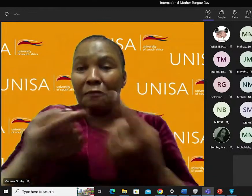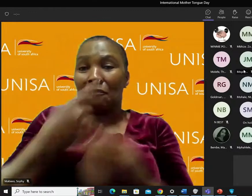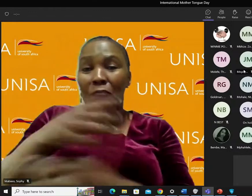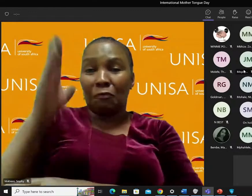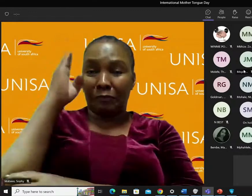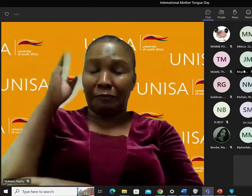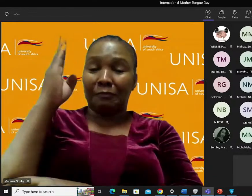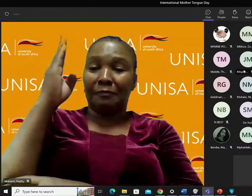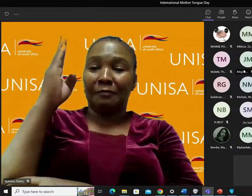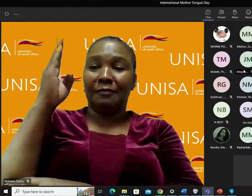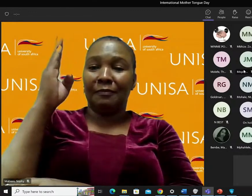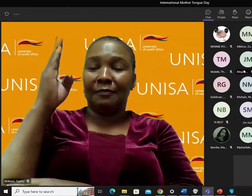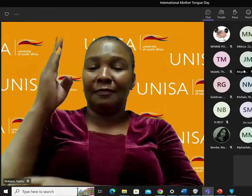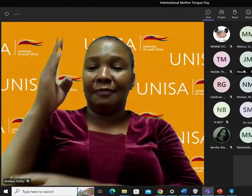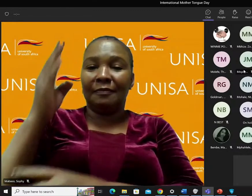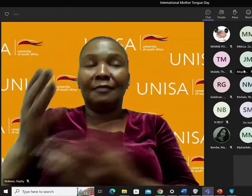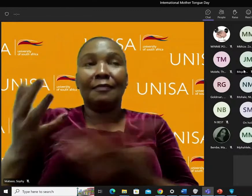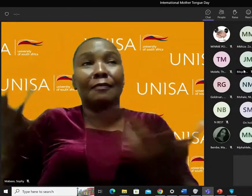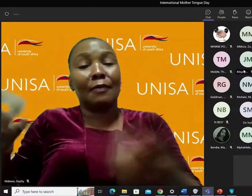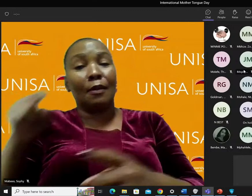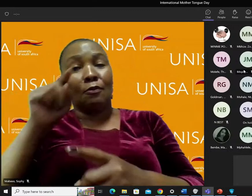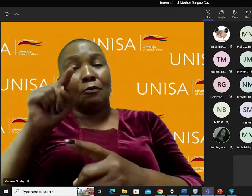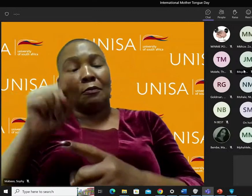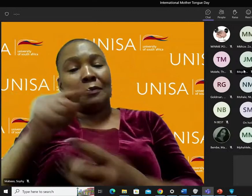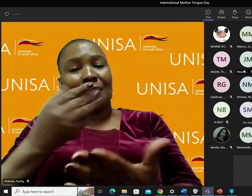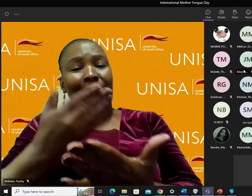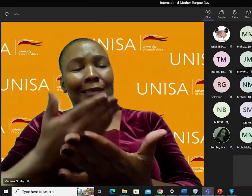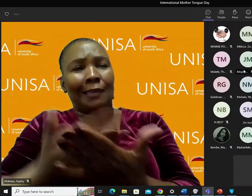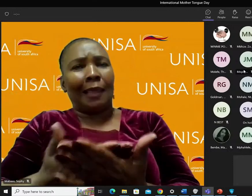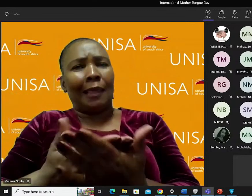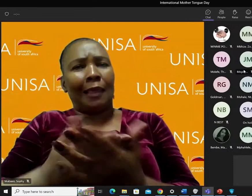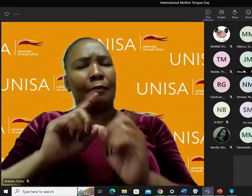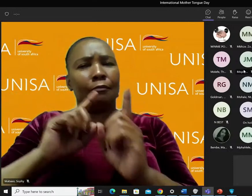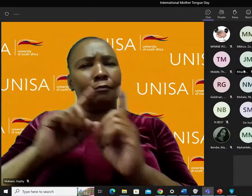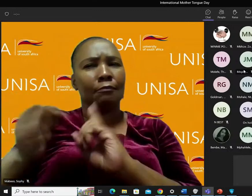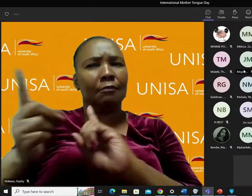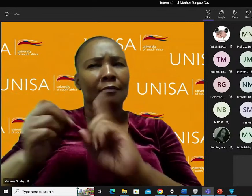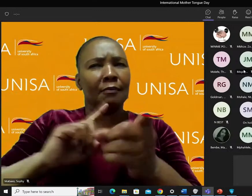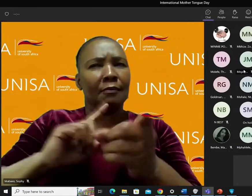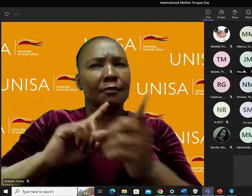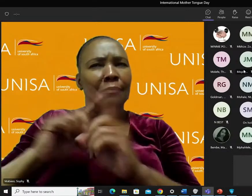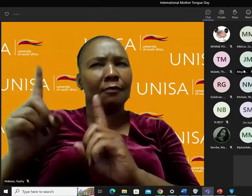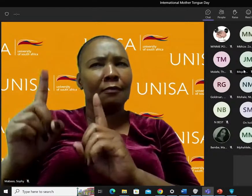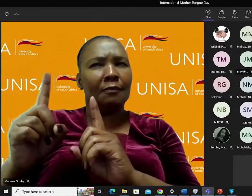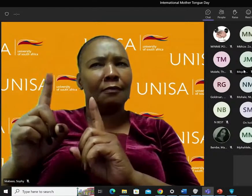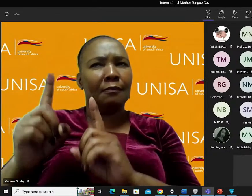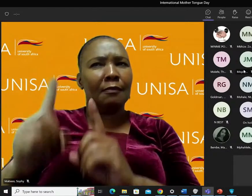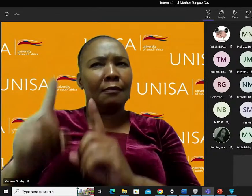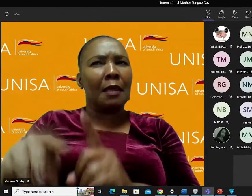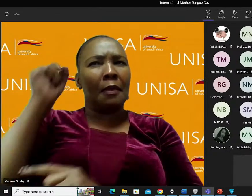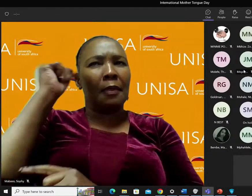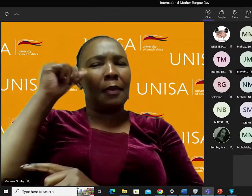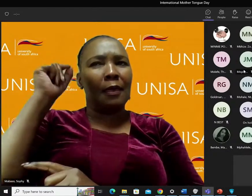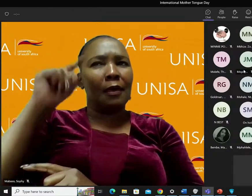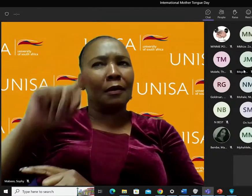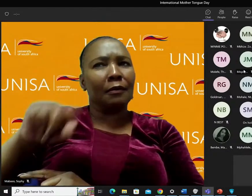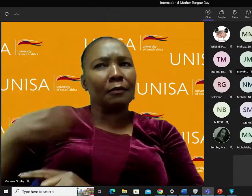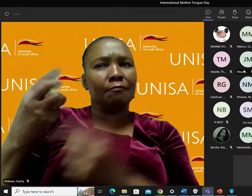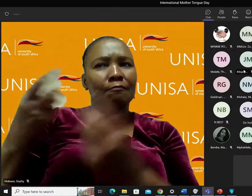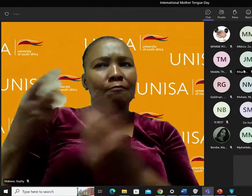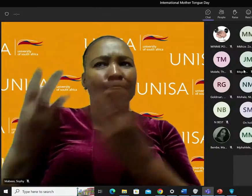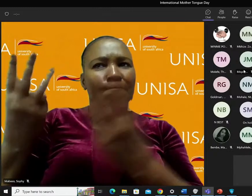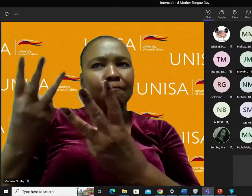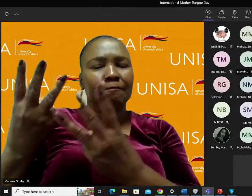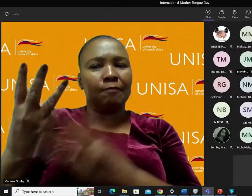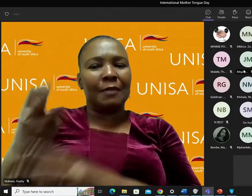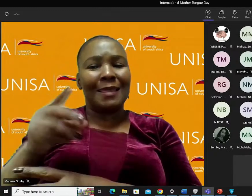modimong. Gore o kgone go bolela le go kwana le magageno. Ke mpho e kgolo yeo